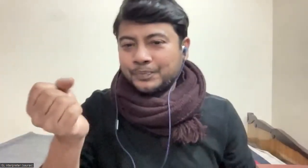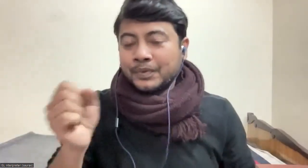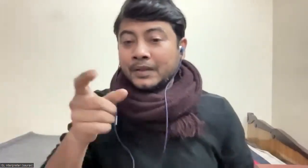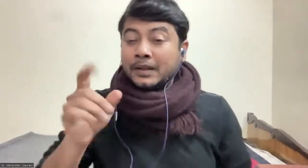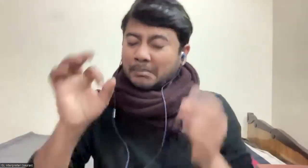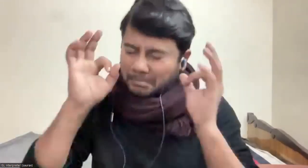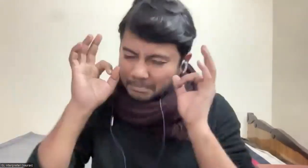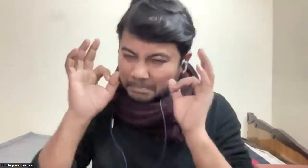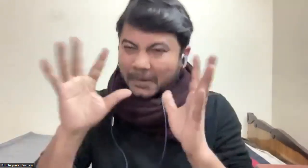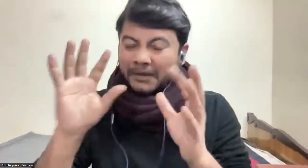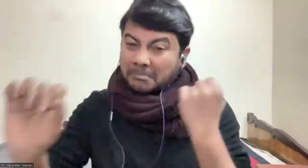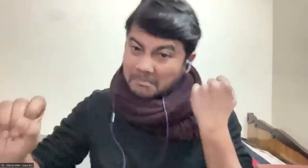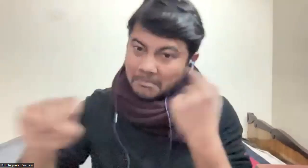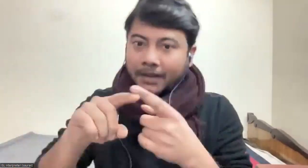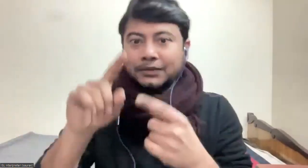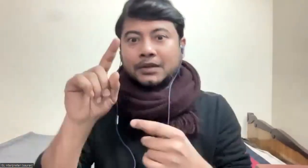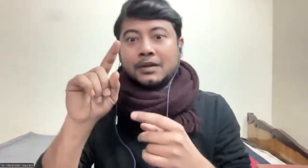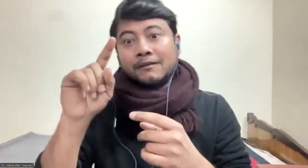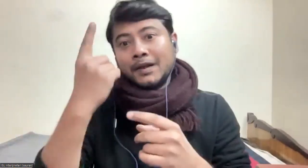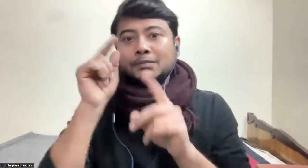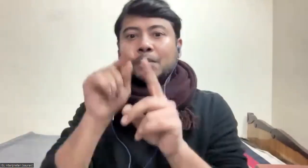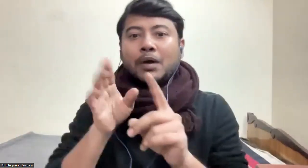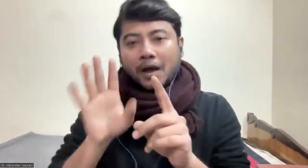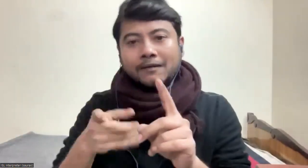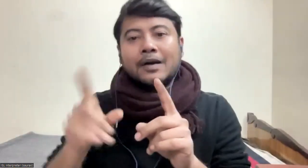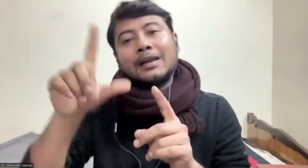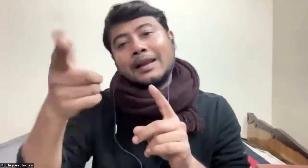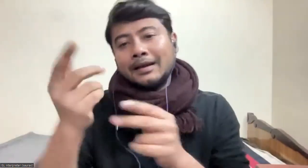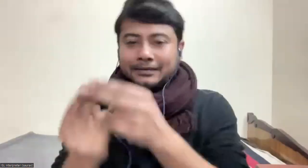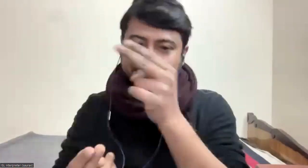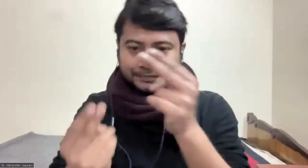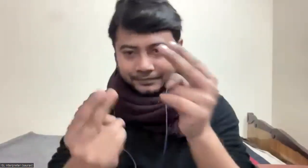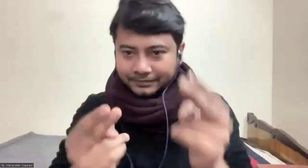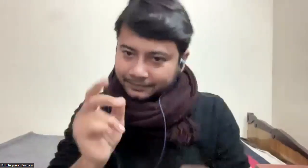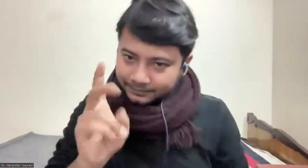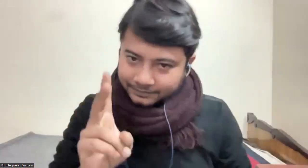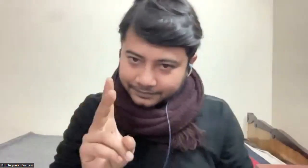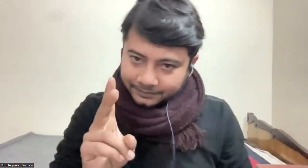learned, right? So point number two, we learned uh,